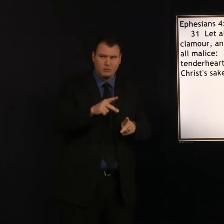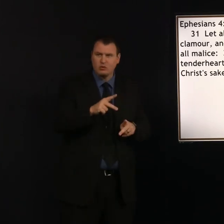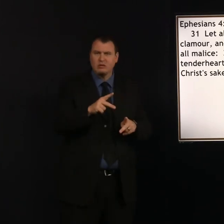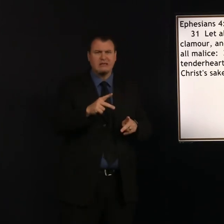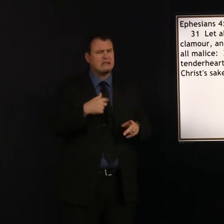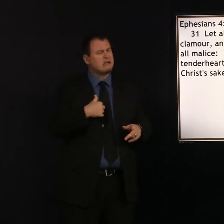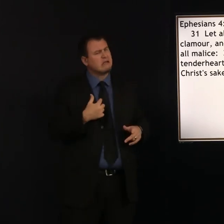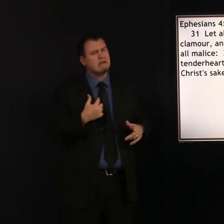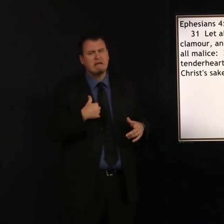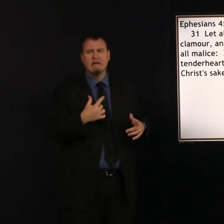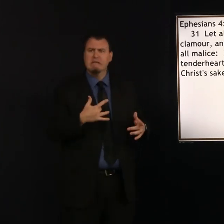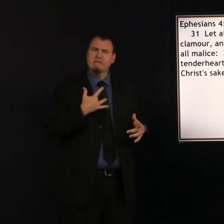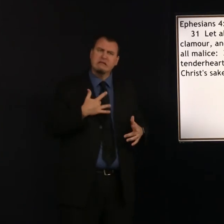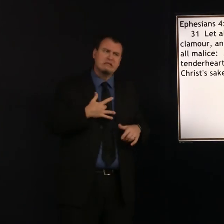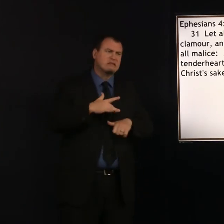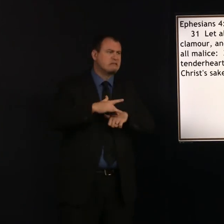I use this often when I counsel.